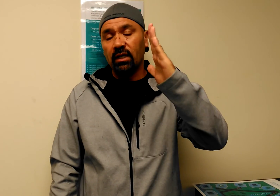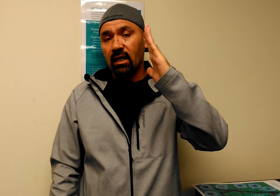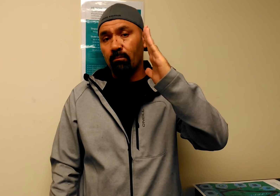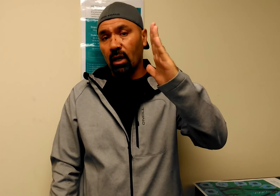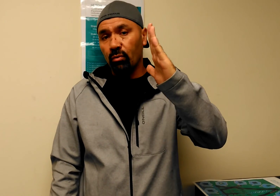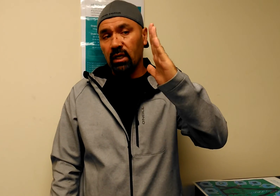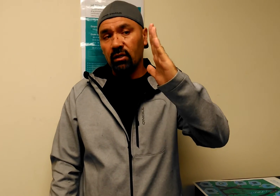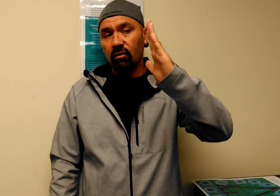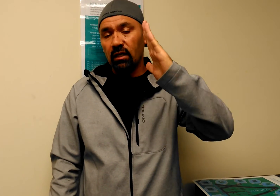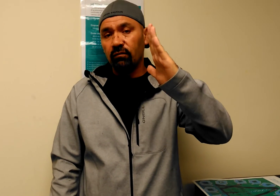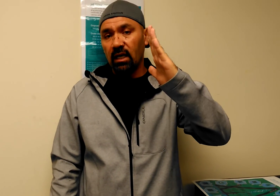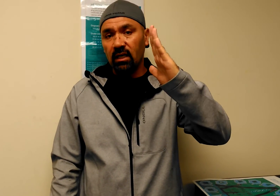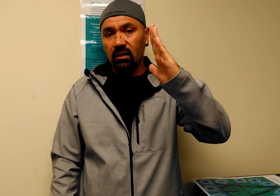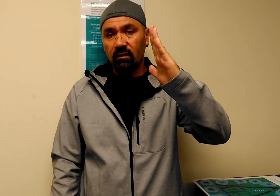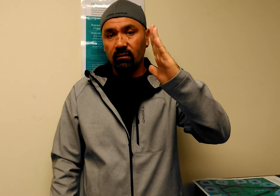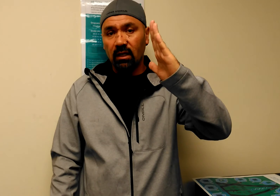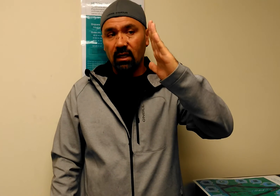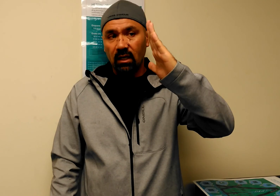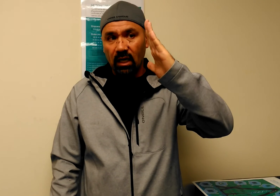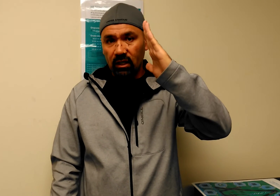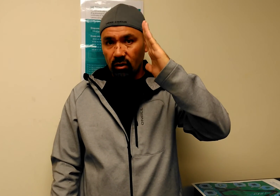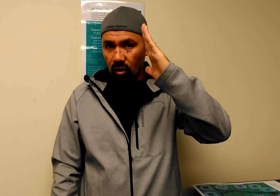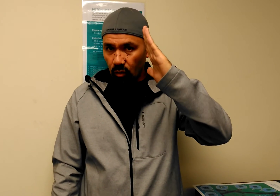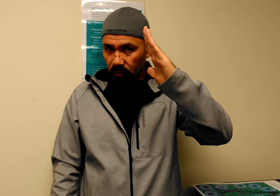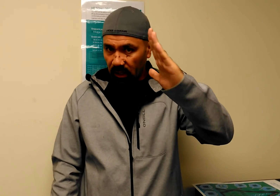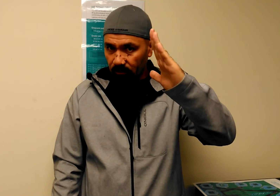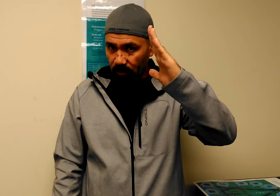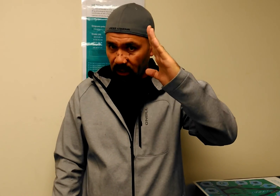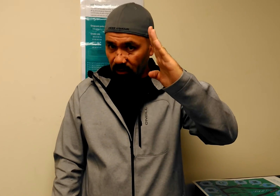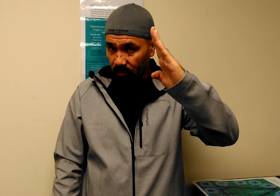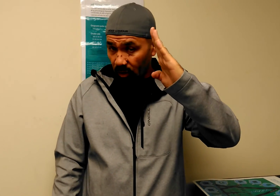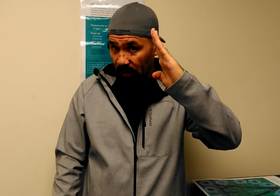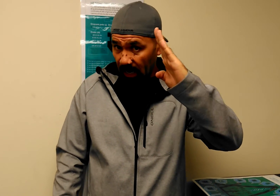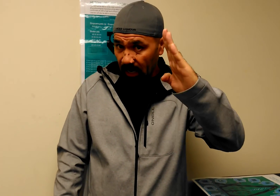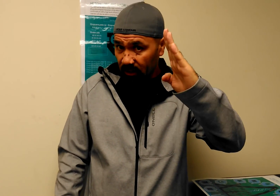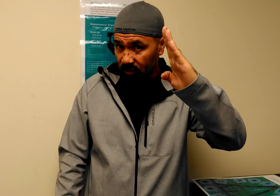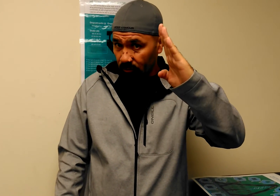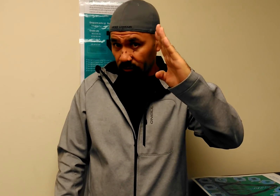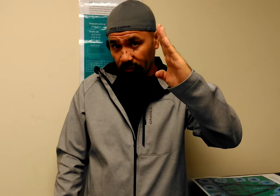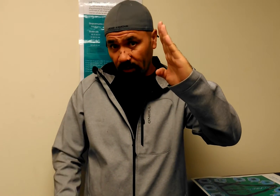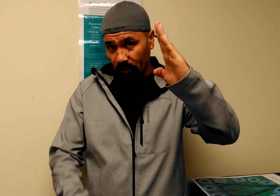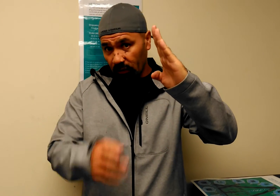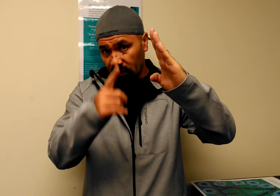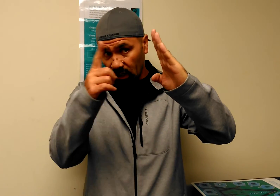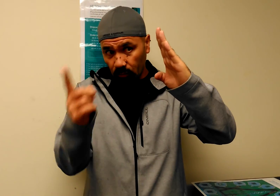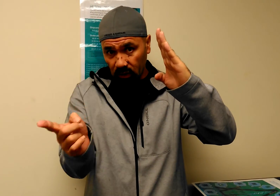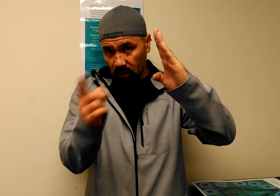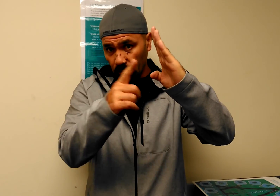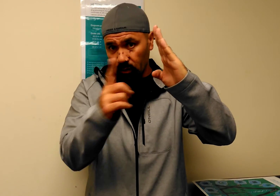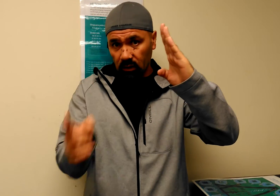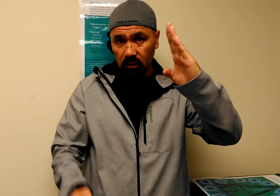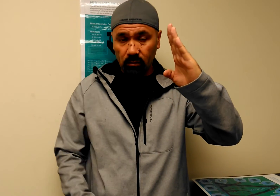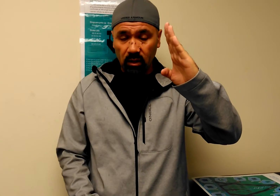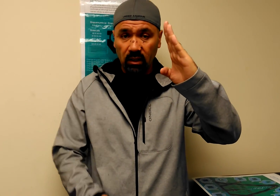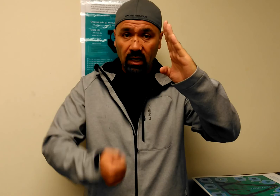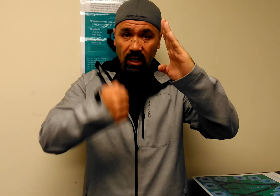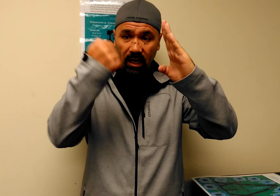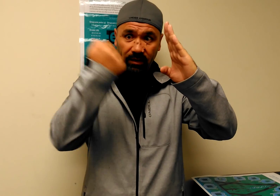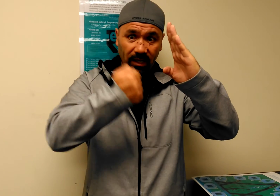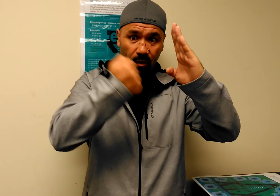ringa maui, your left hand, and you hold that being on a, so grab your left hand, which is the opposite to mine, and now we